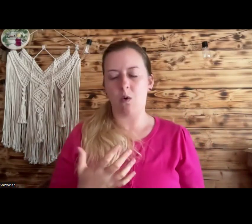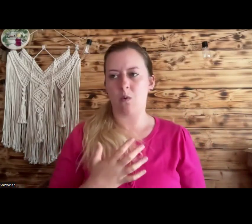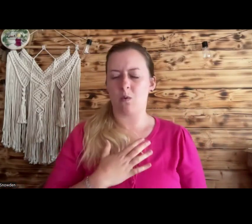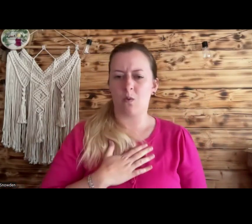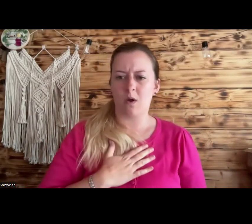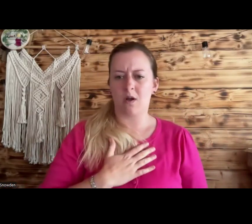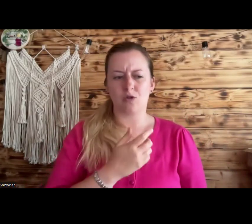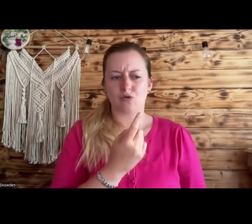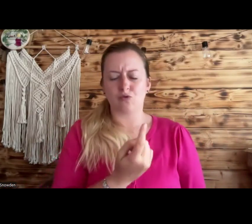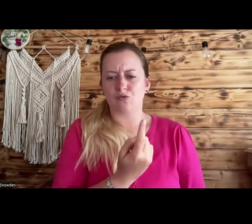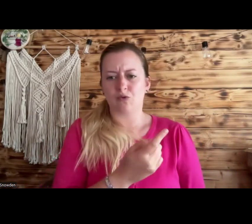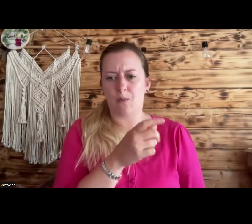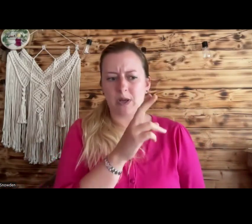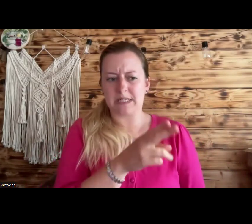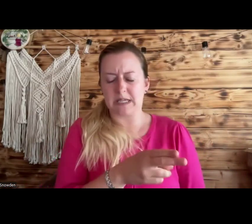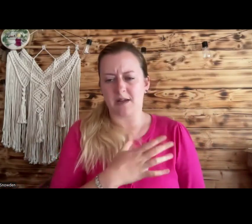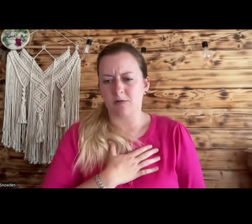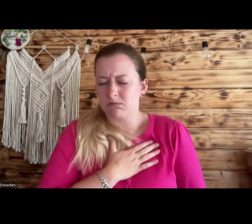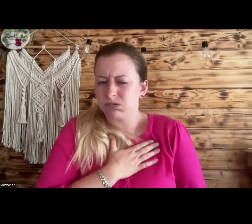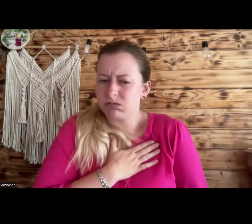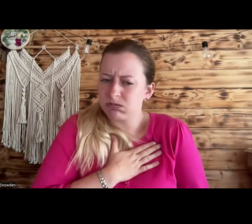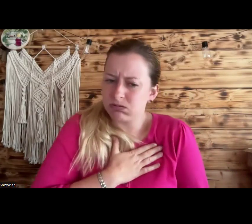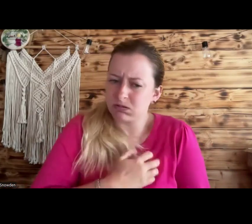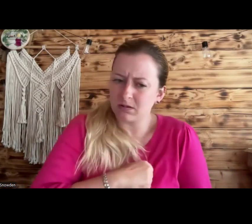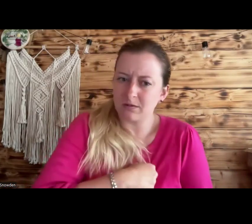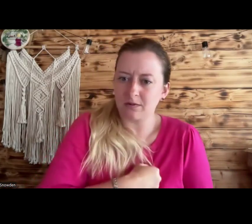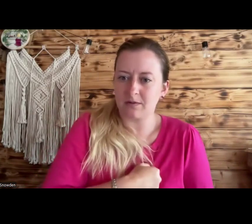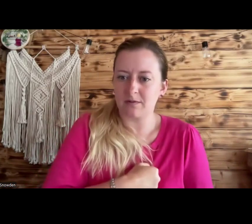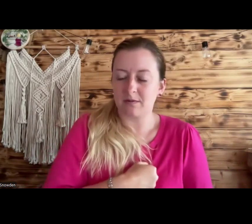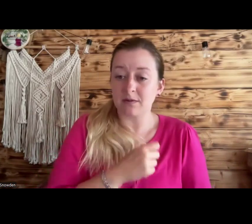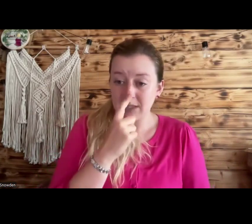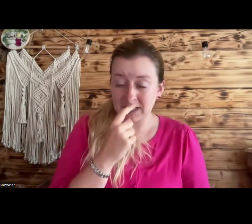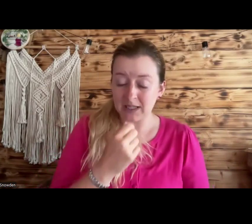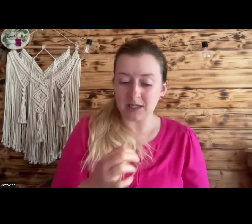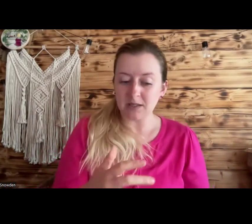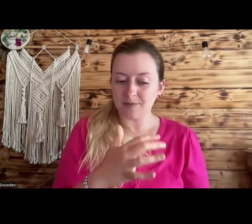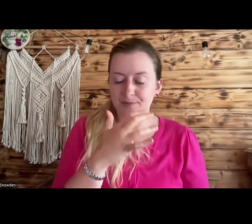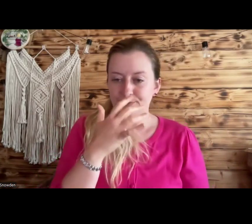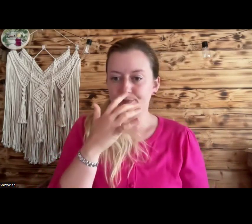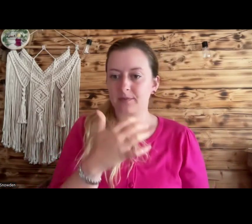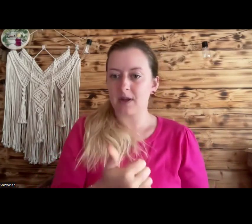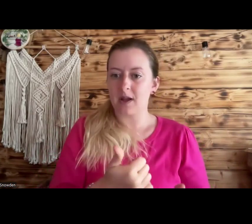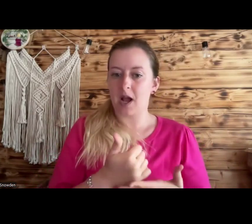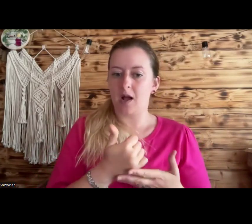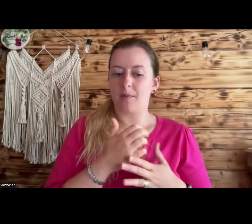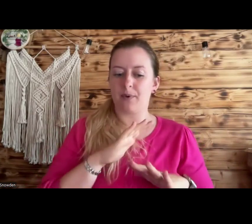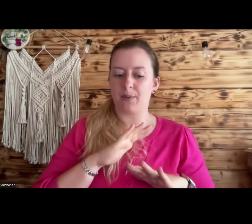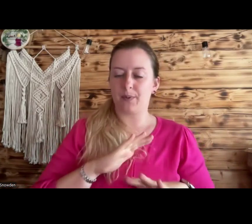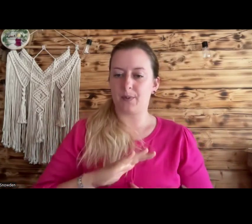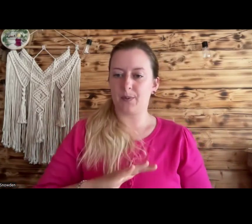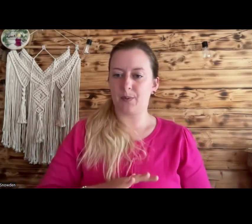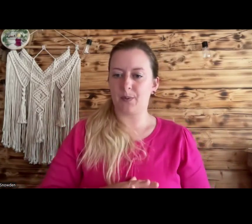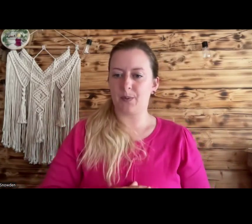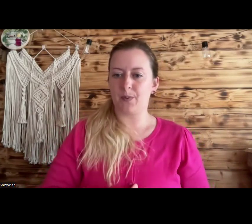is an excellent oil to help because it offers comfort. It can soothe those feelings, those sad